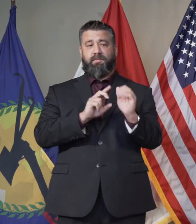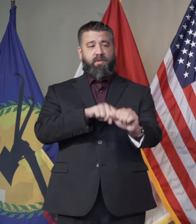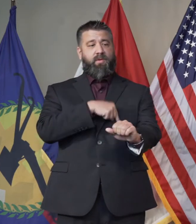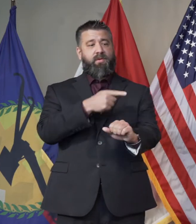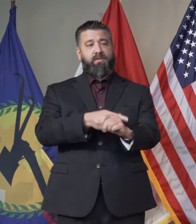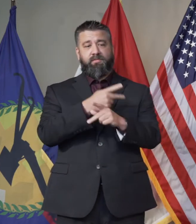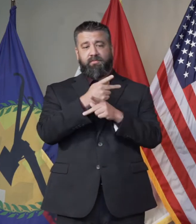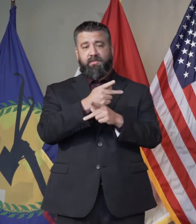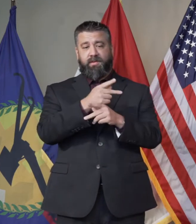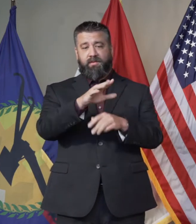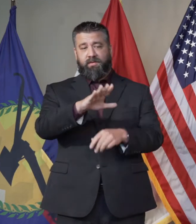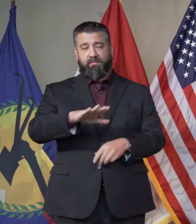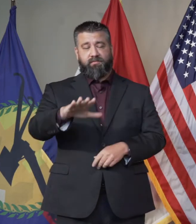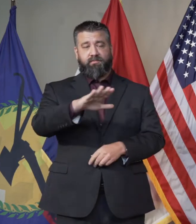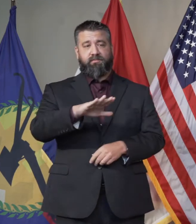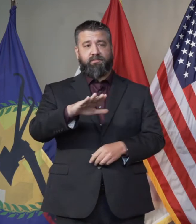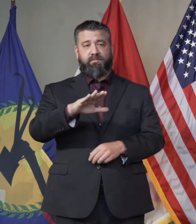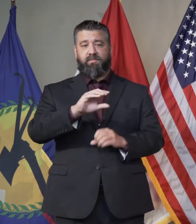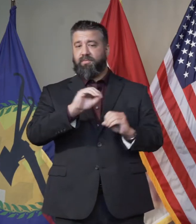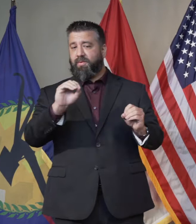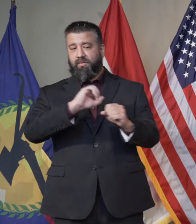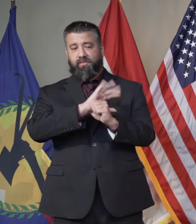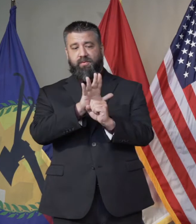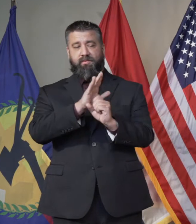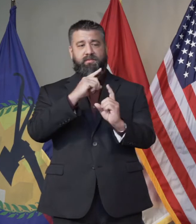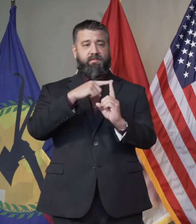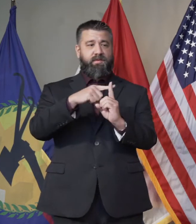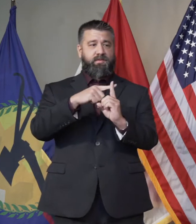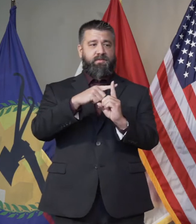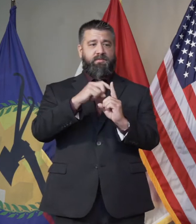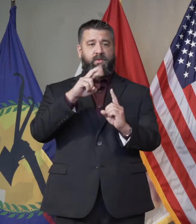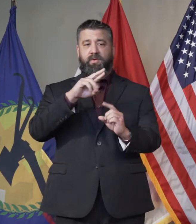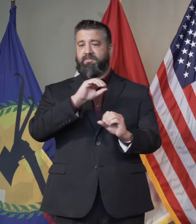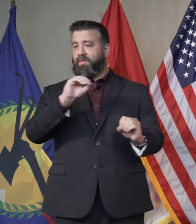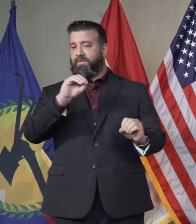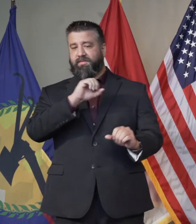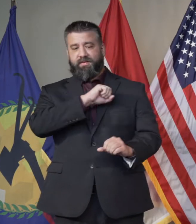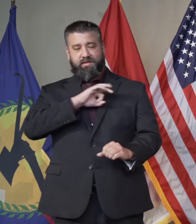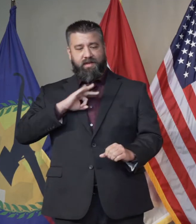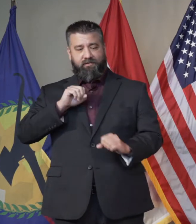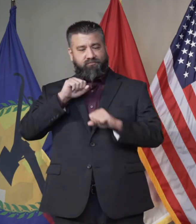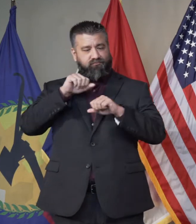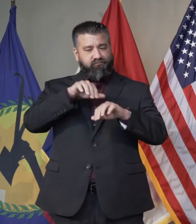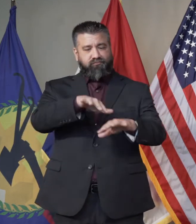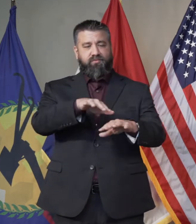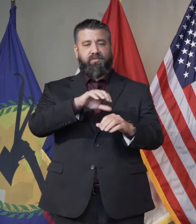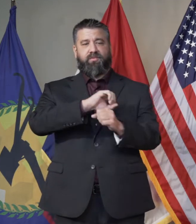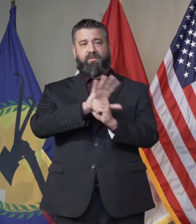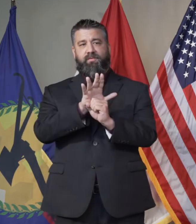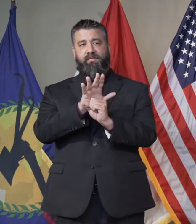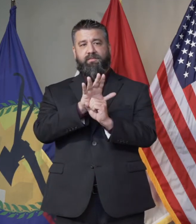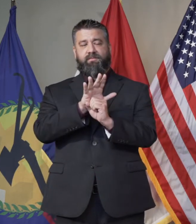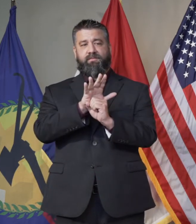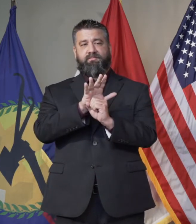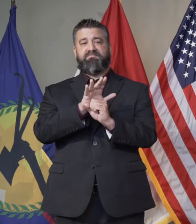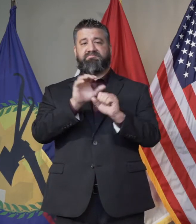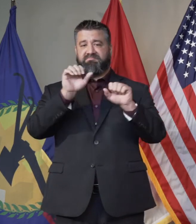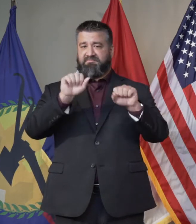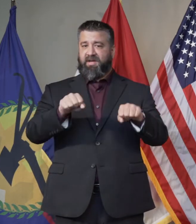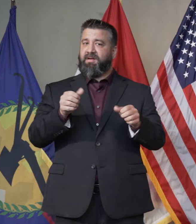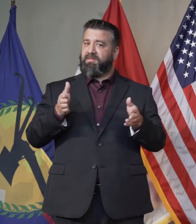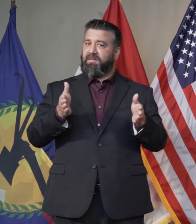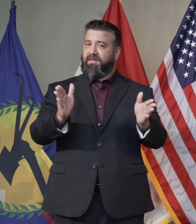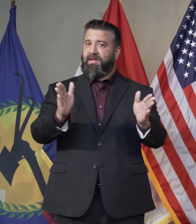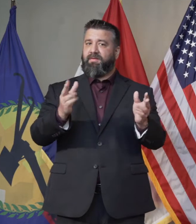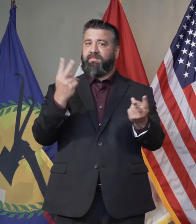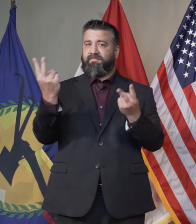or residents, or those that have not had a facility-acquired case in 14 days, are able to have indoor visits